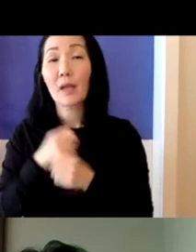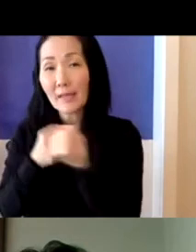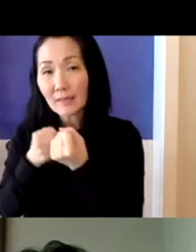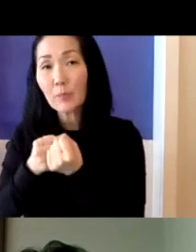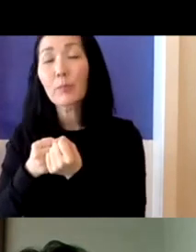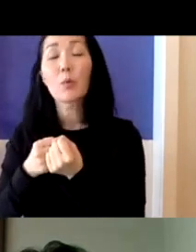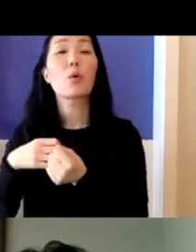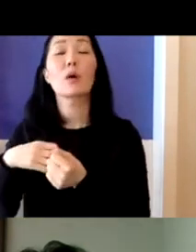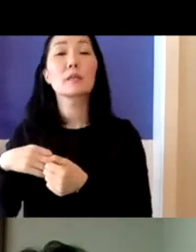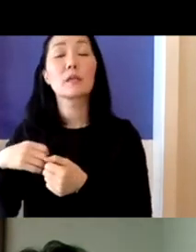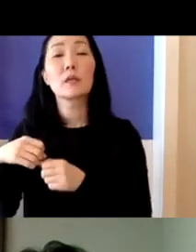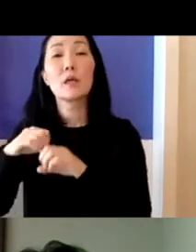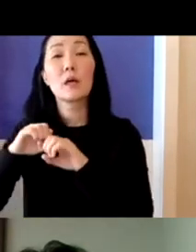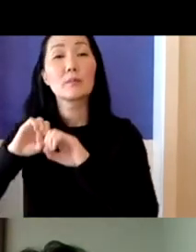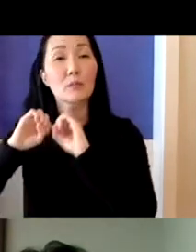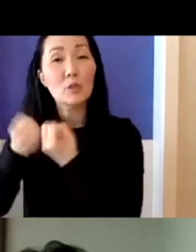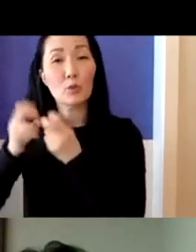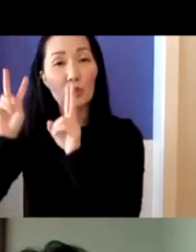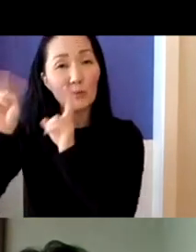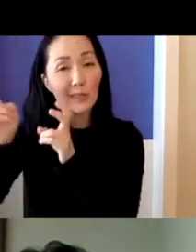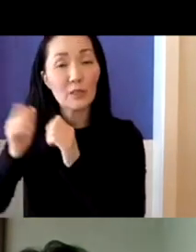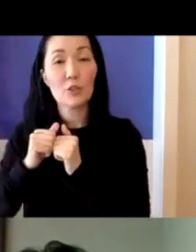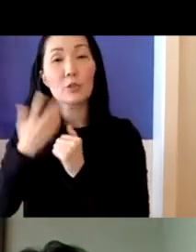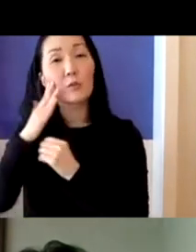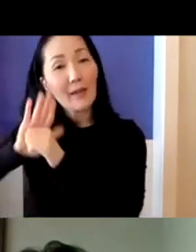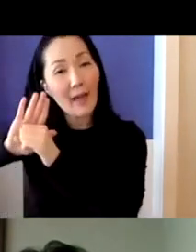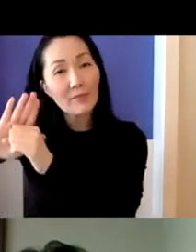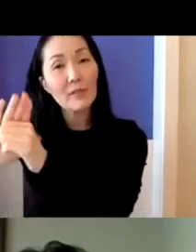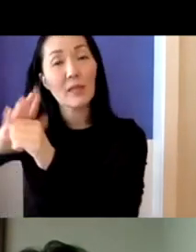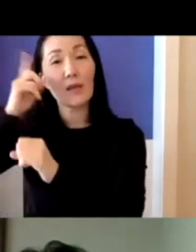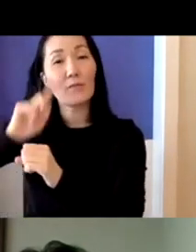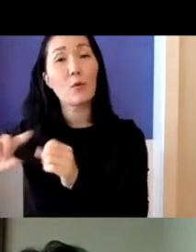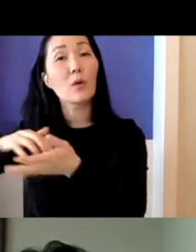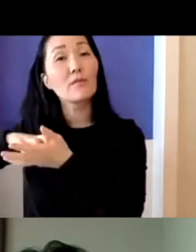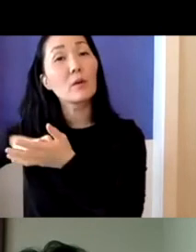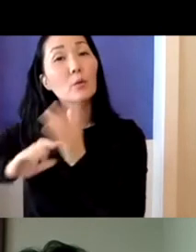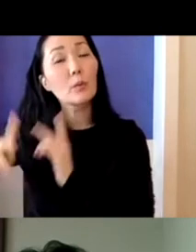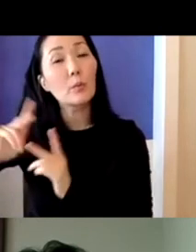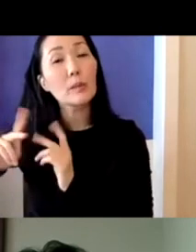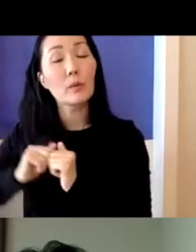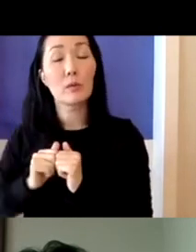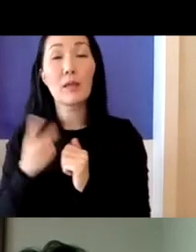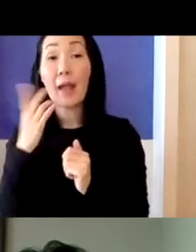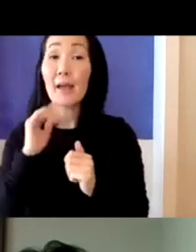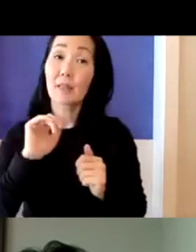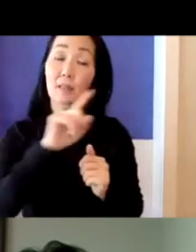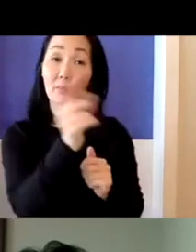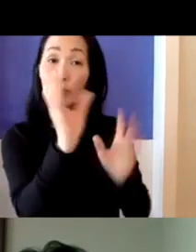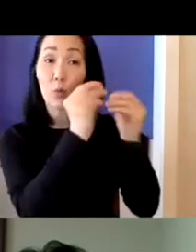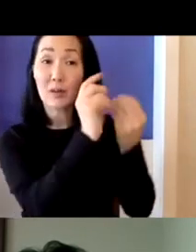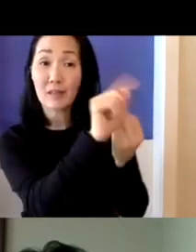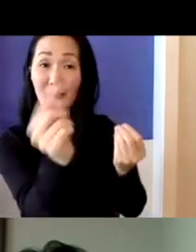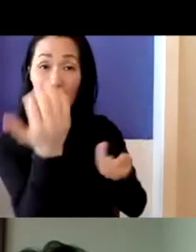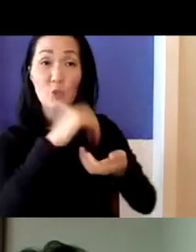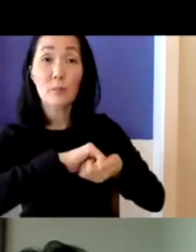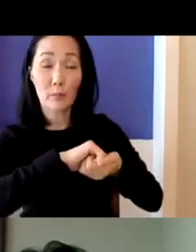and being a strong advocate for those and working in partnership with organizations that are trying to make a difference for those people that